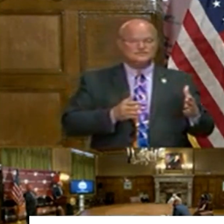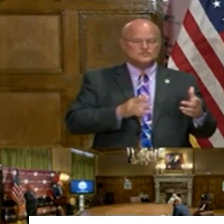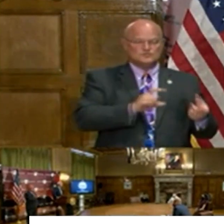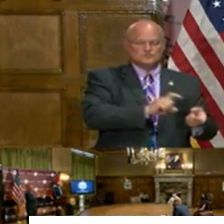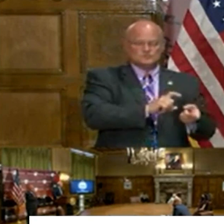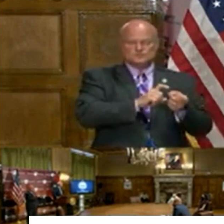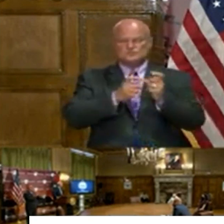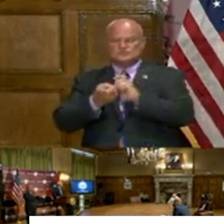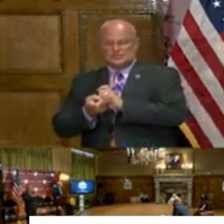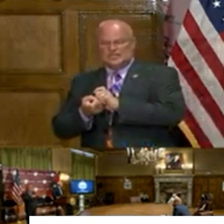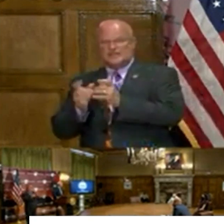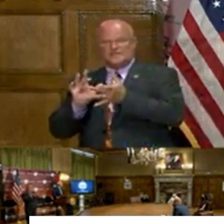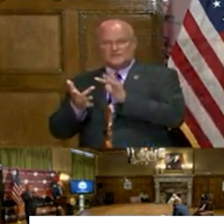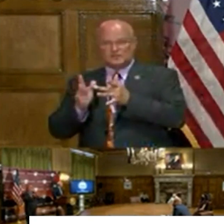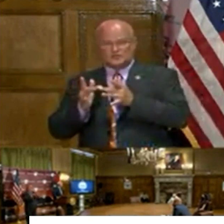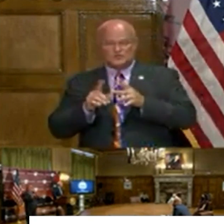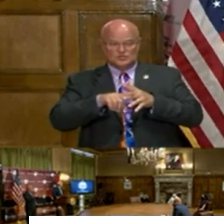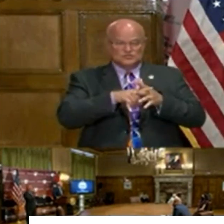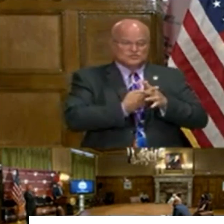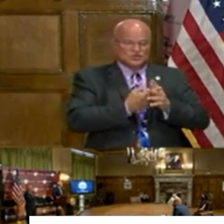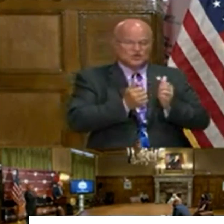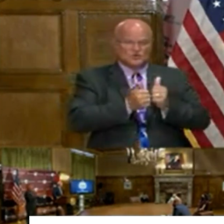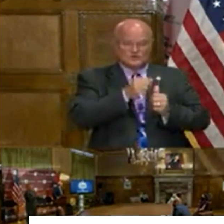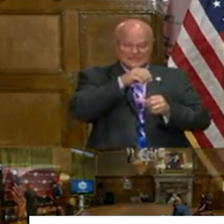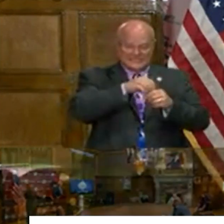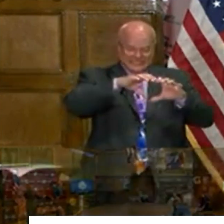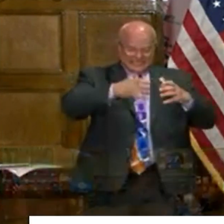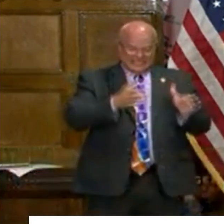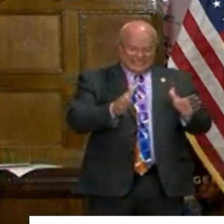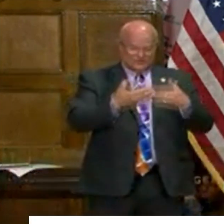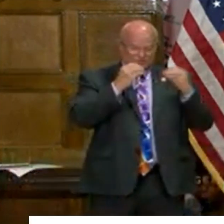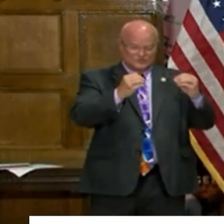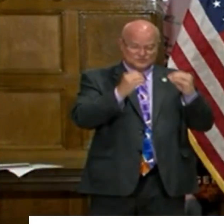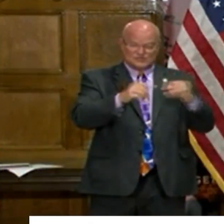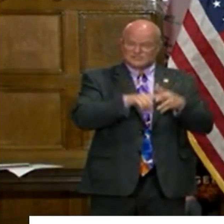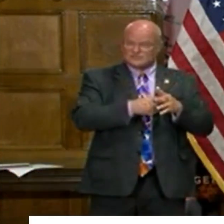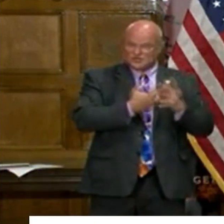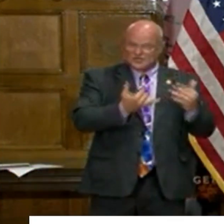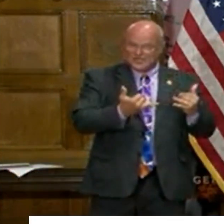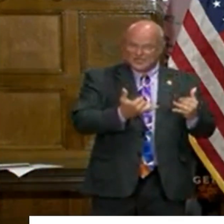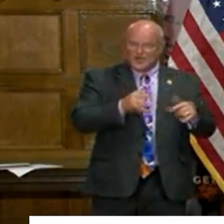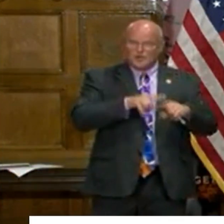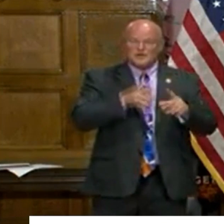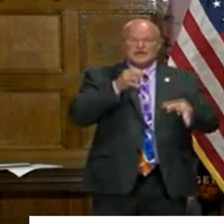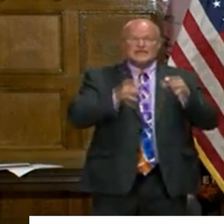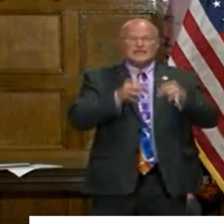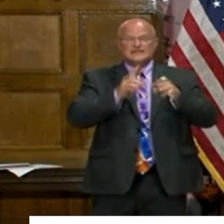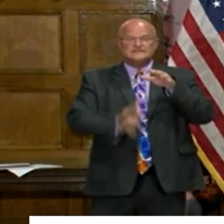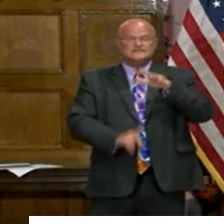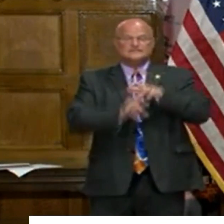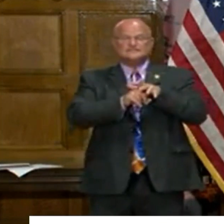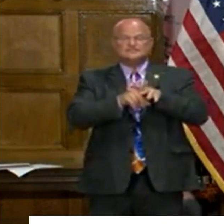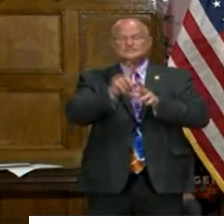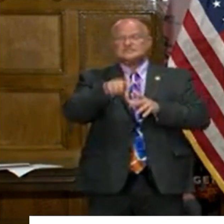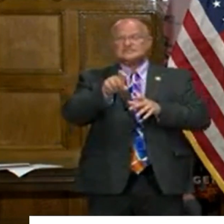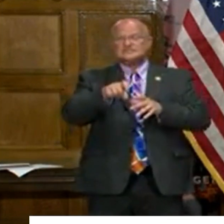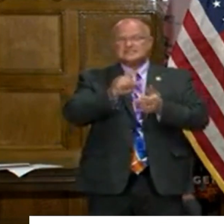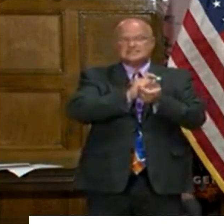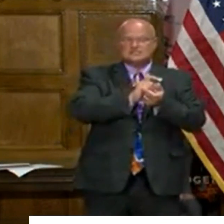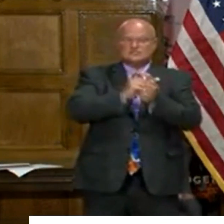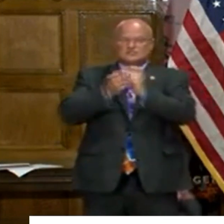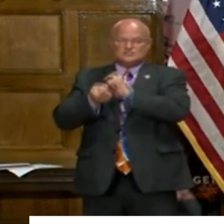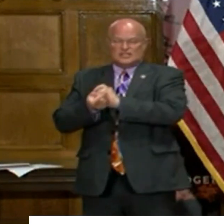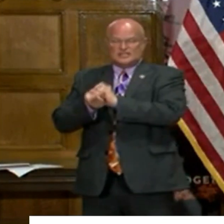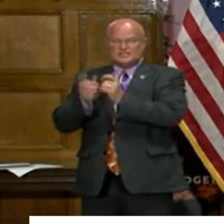to virtual. We want to start with in-classroom instruction, but if there is a necessity to